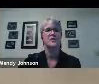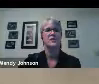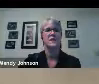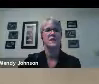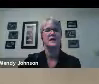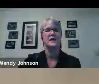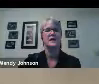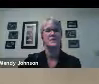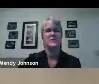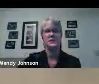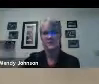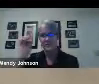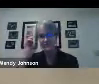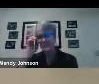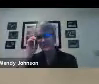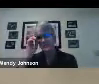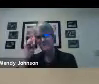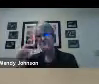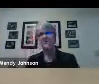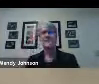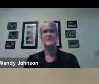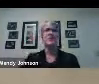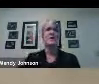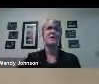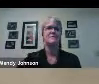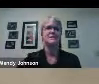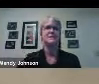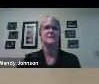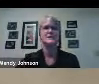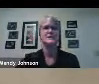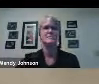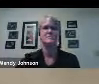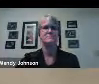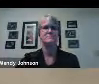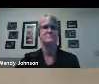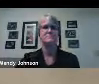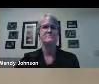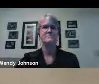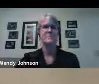Yeah, so if you need to scroll through to find Shauna, that